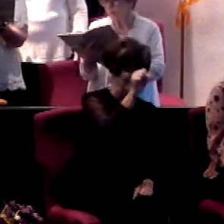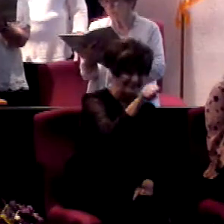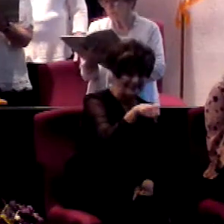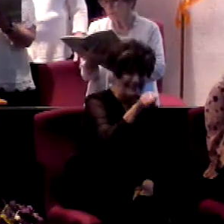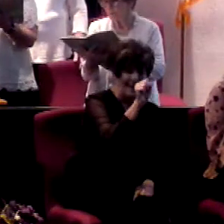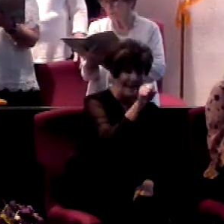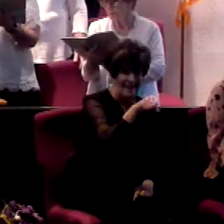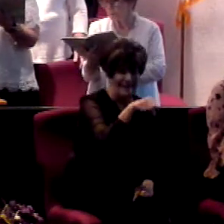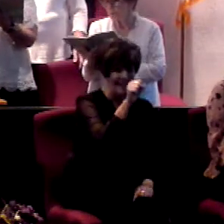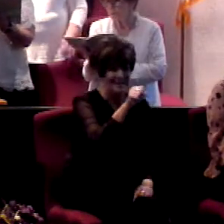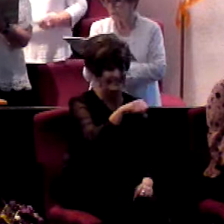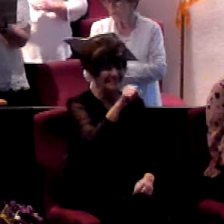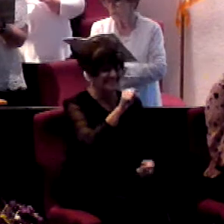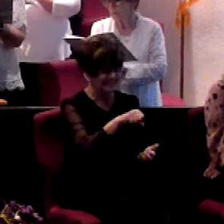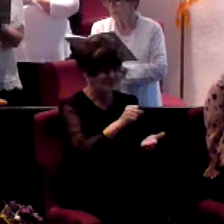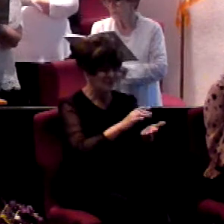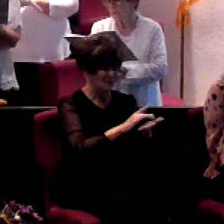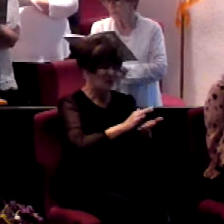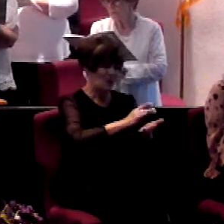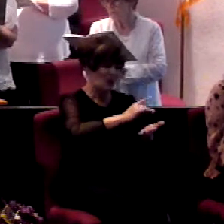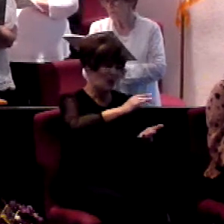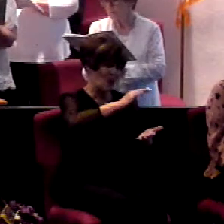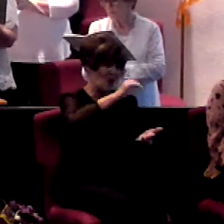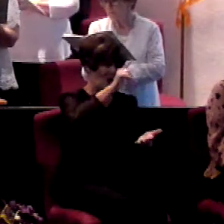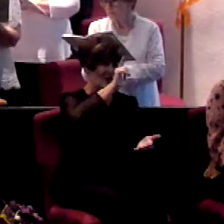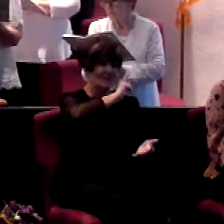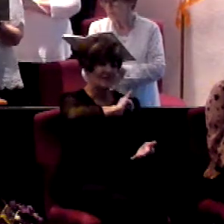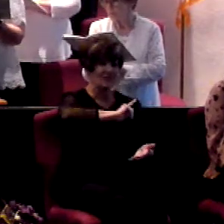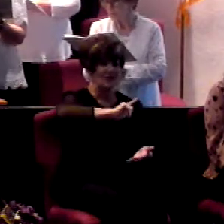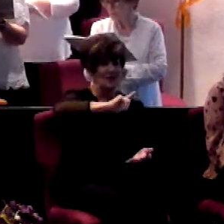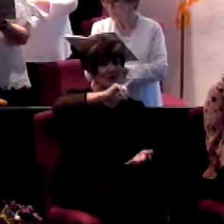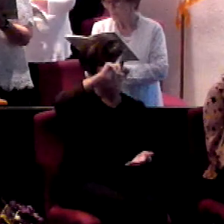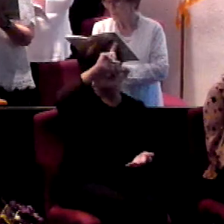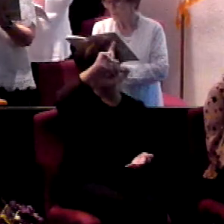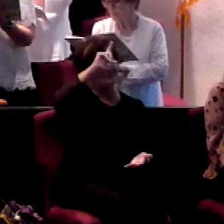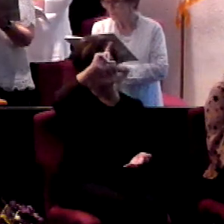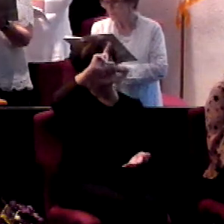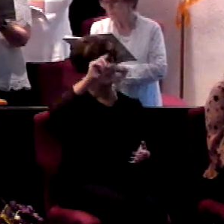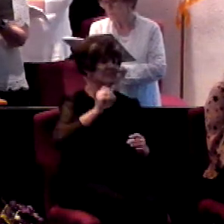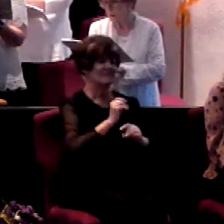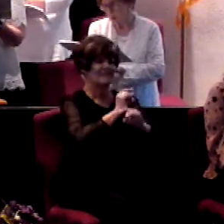It is. Is the glory of the Lord to be the light within